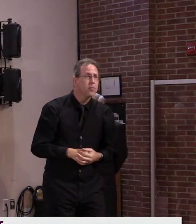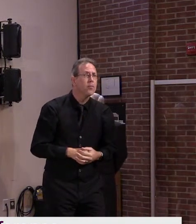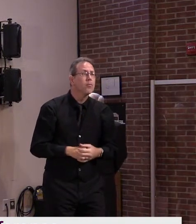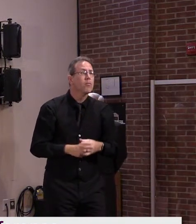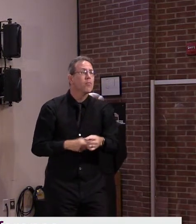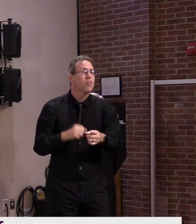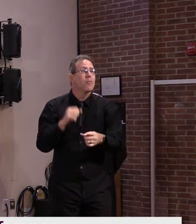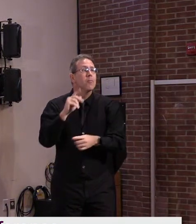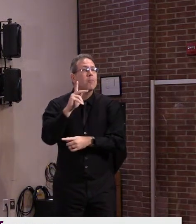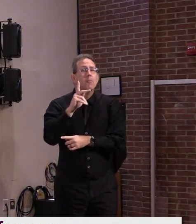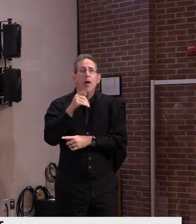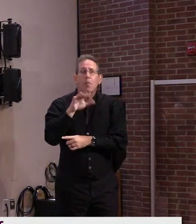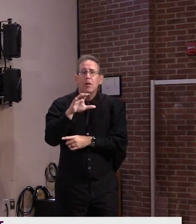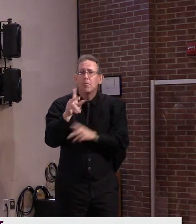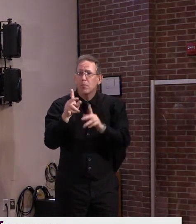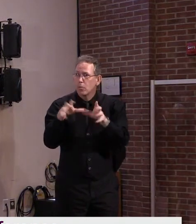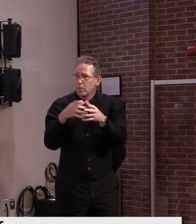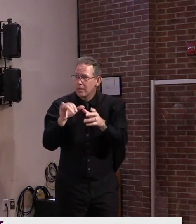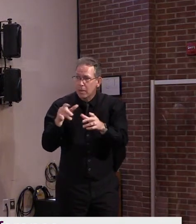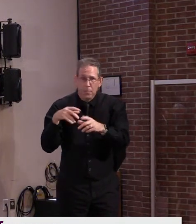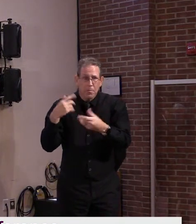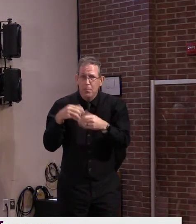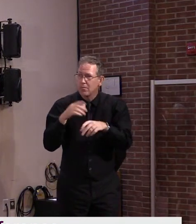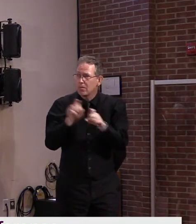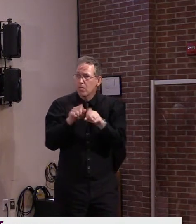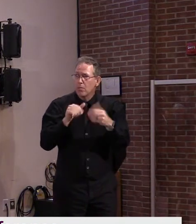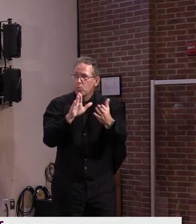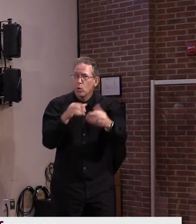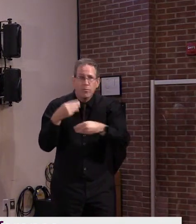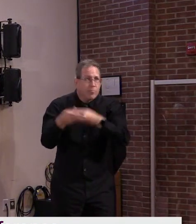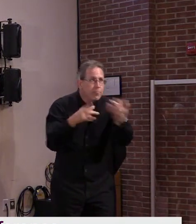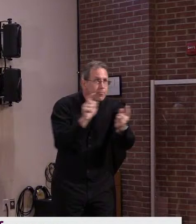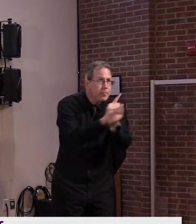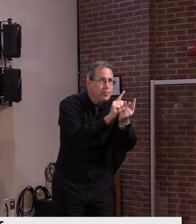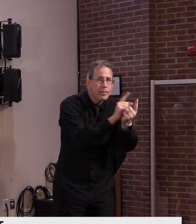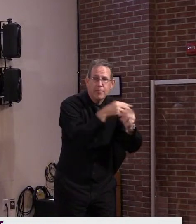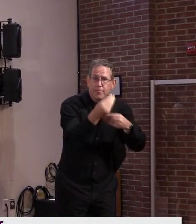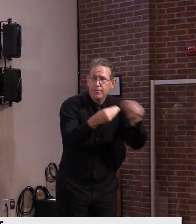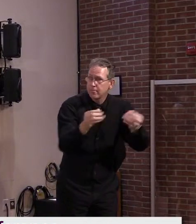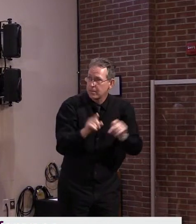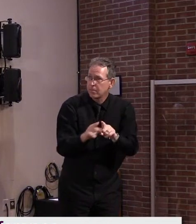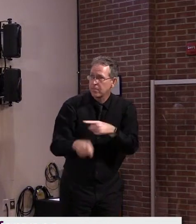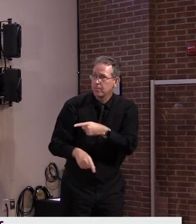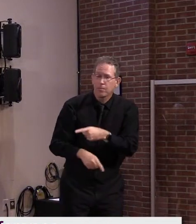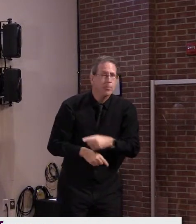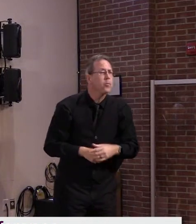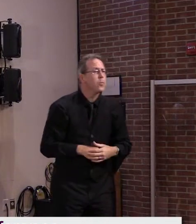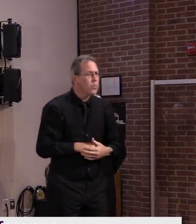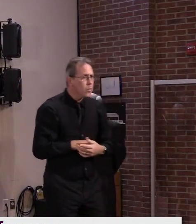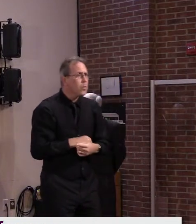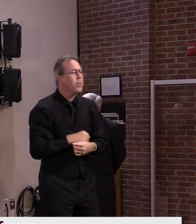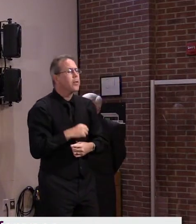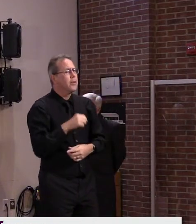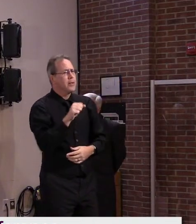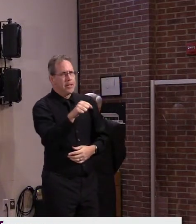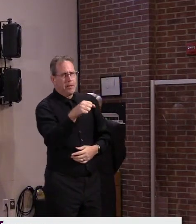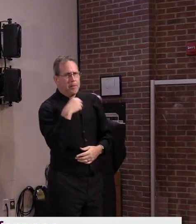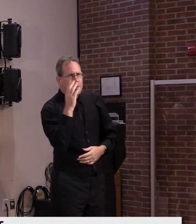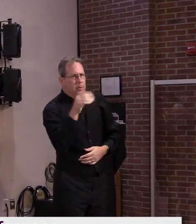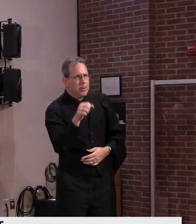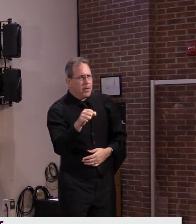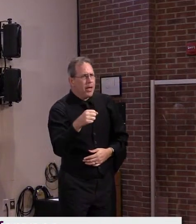initial shot? Yeah, so I don't know about the number yet, and we can get that to